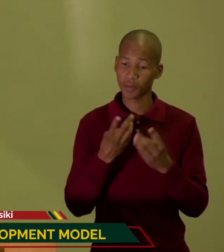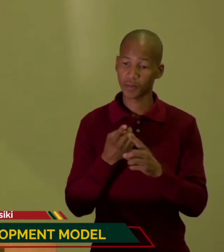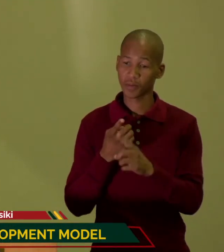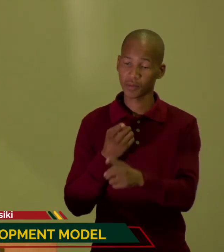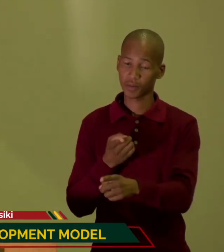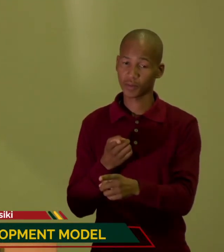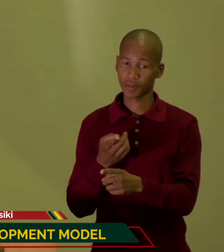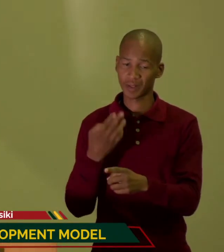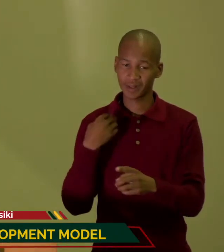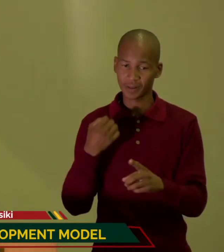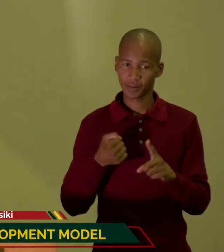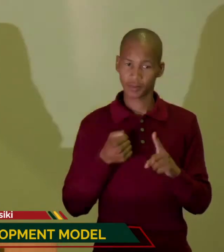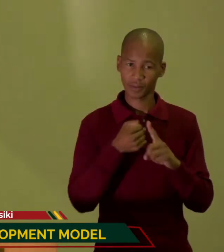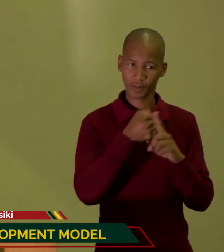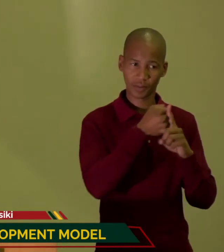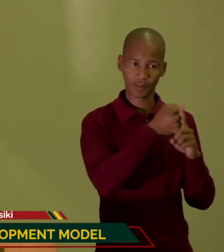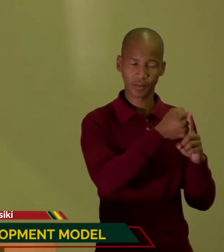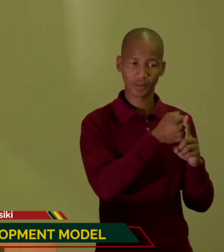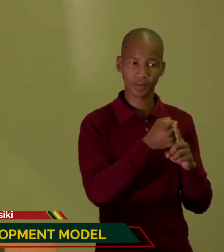in